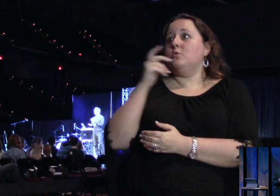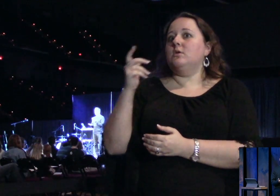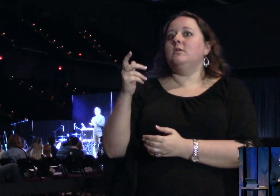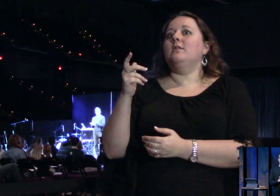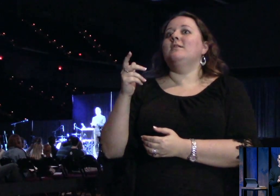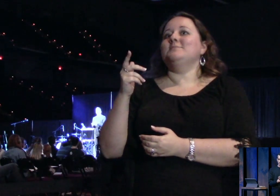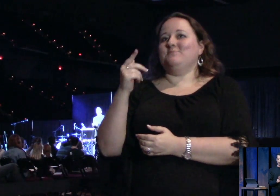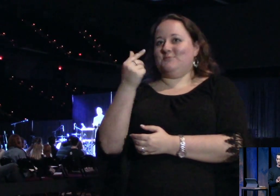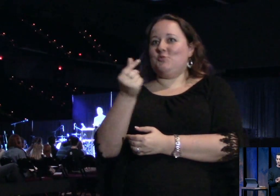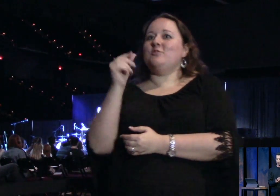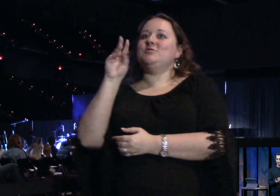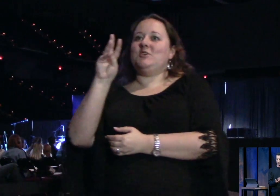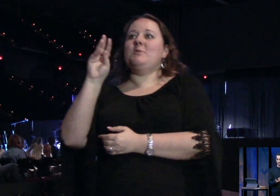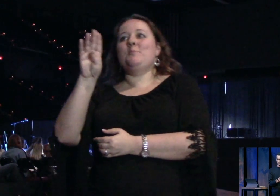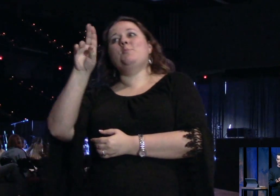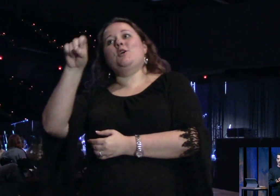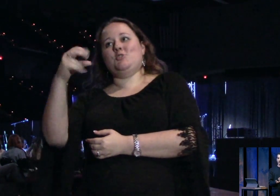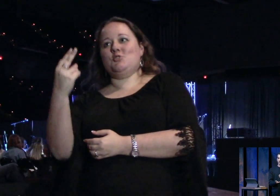Obama?